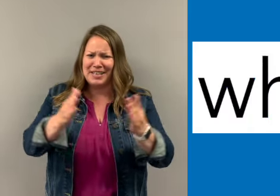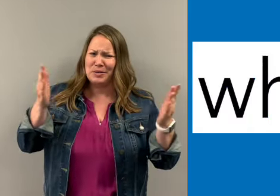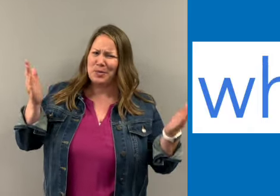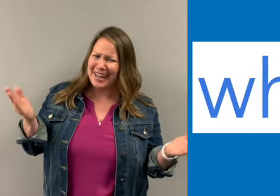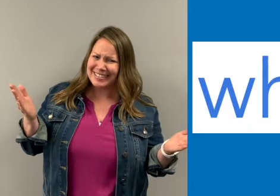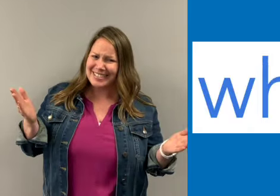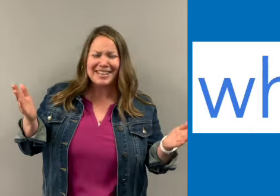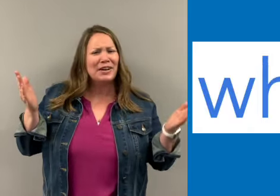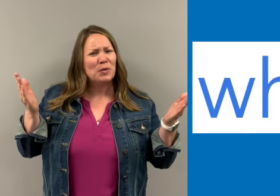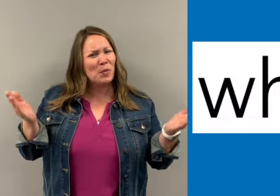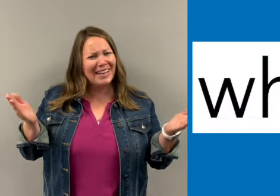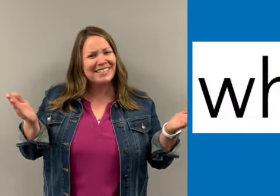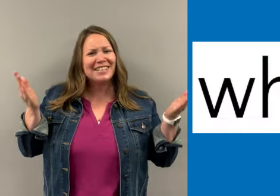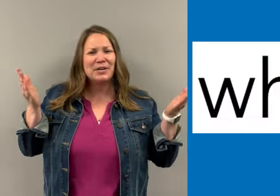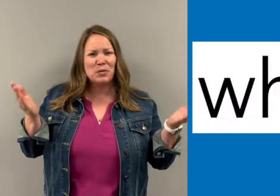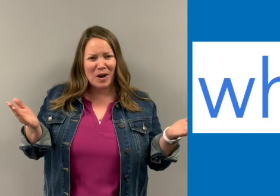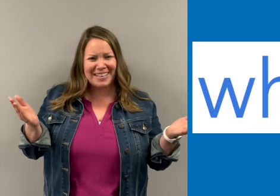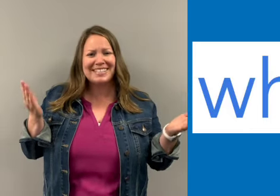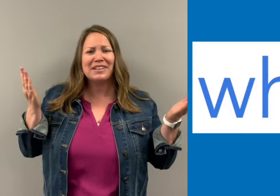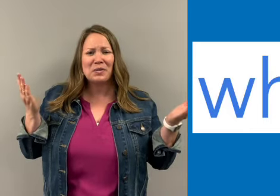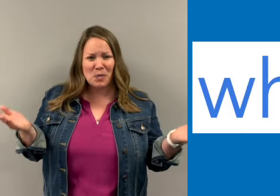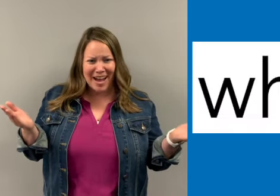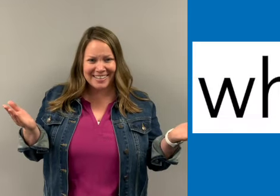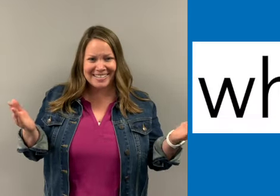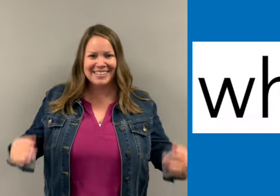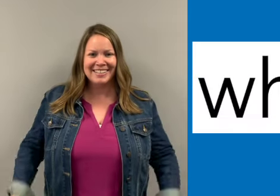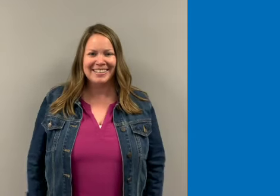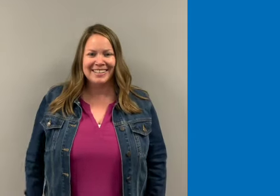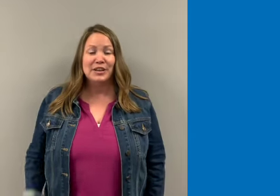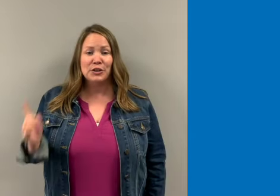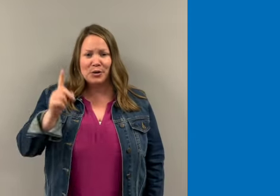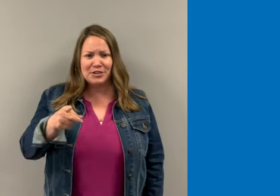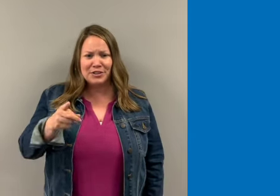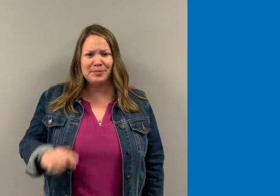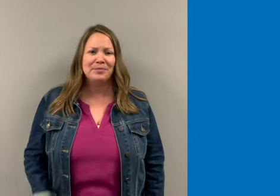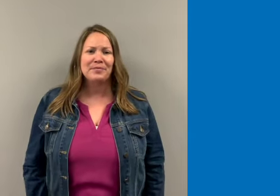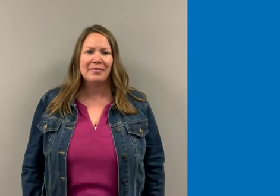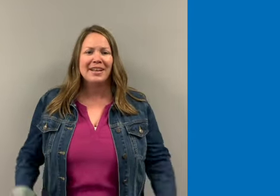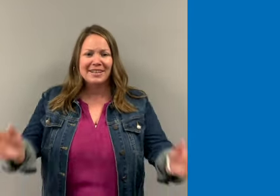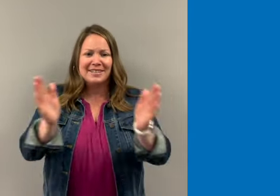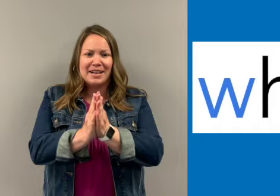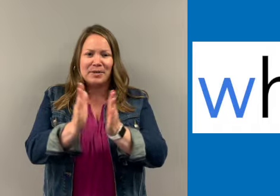W-H-A-T, what? What, what, what? Your turn.